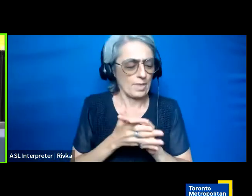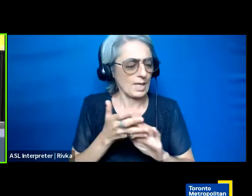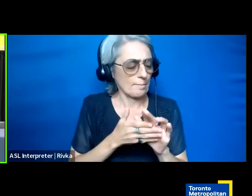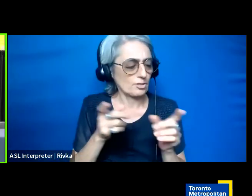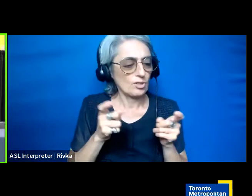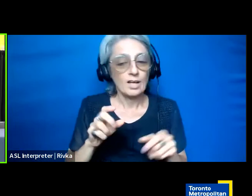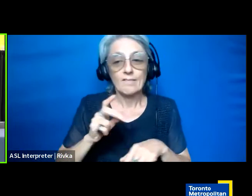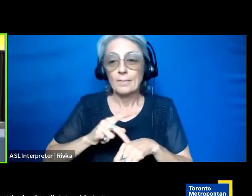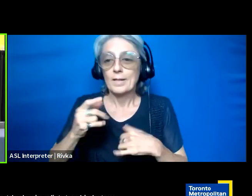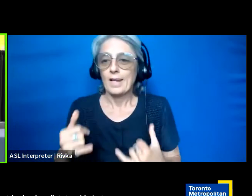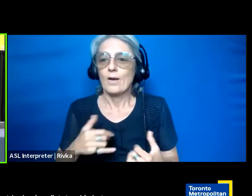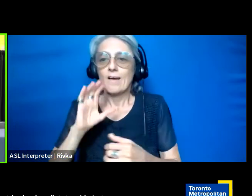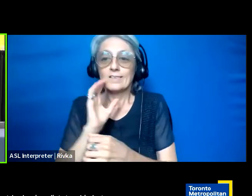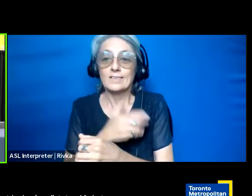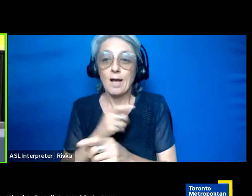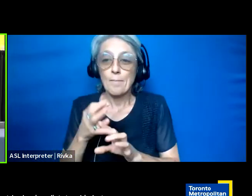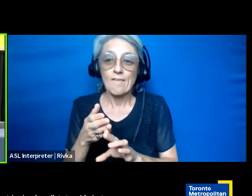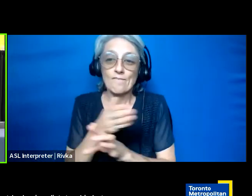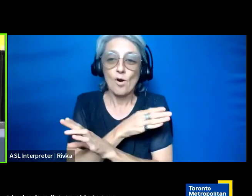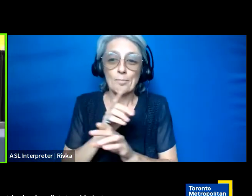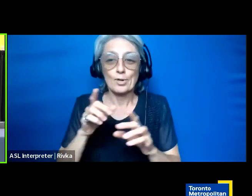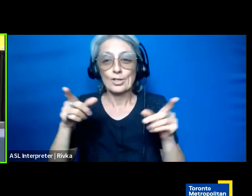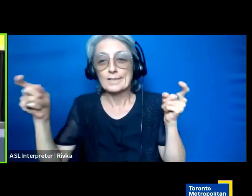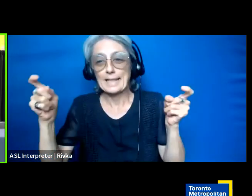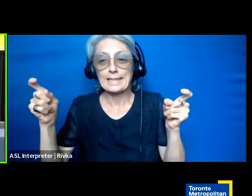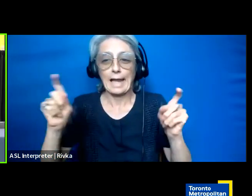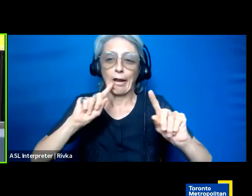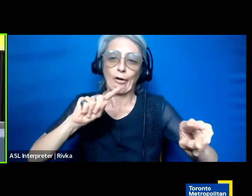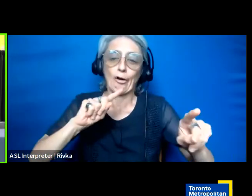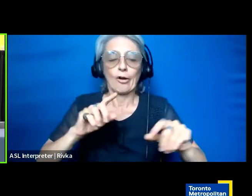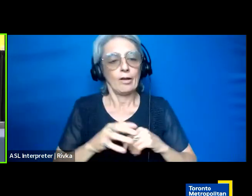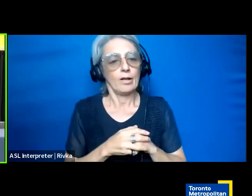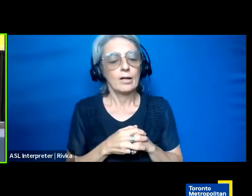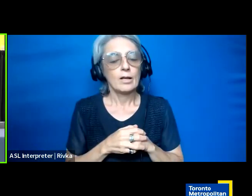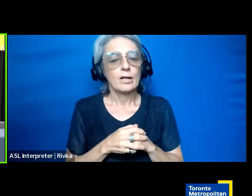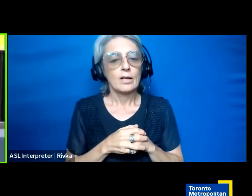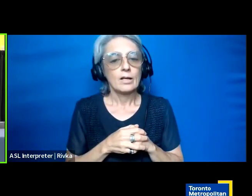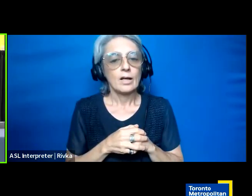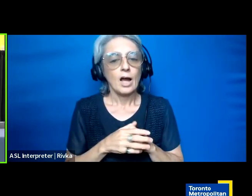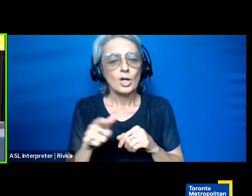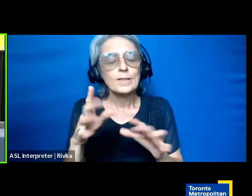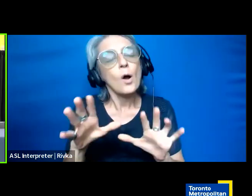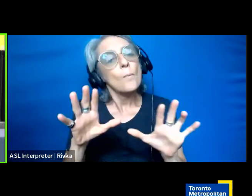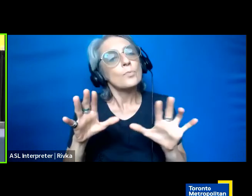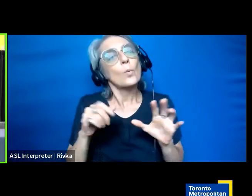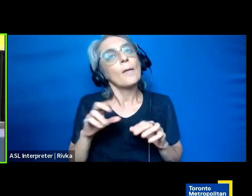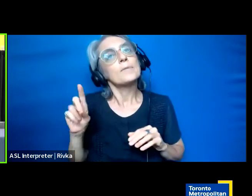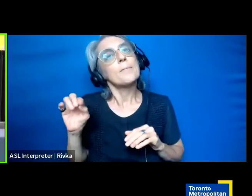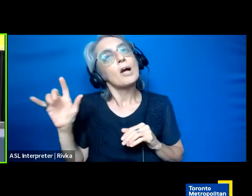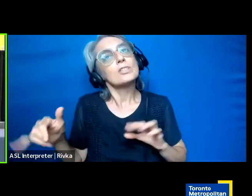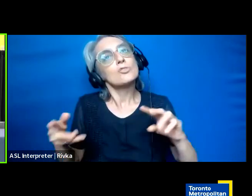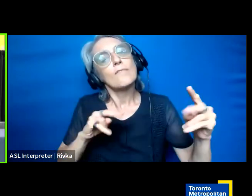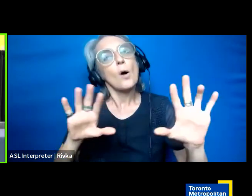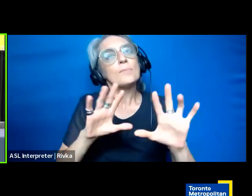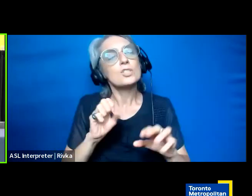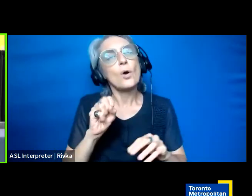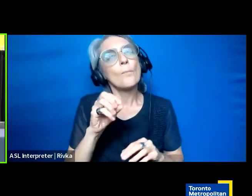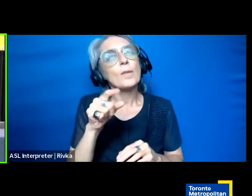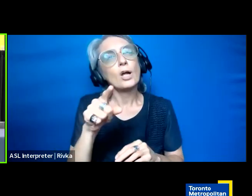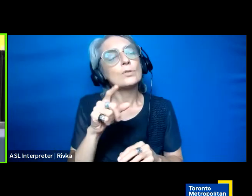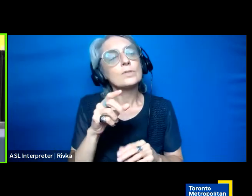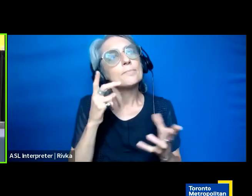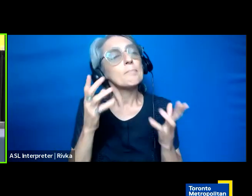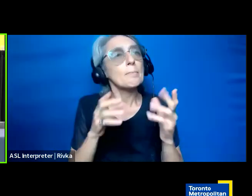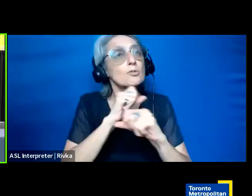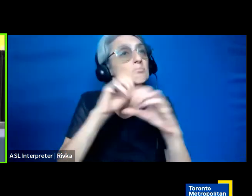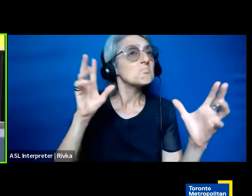and we now have the son of the former dictator. So my question is, are you seeing a reversal of democracy? So are you seeing in the near